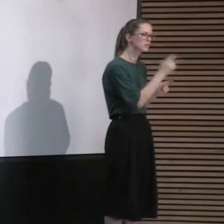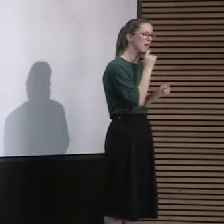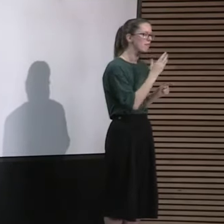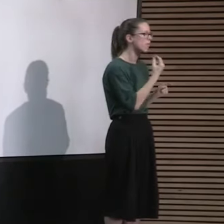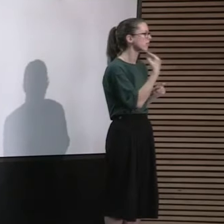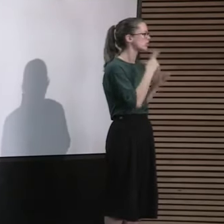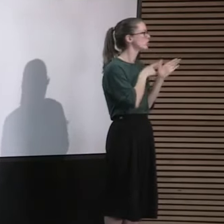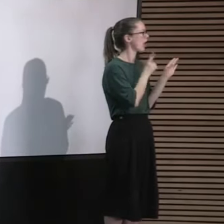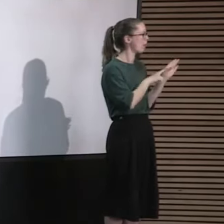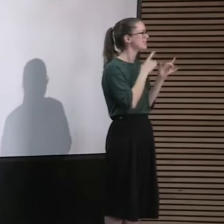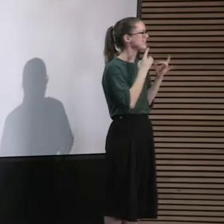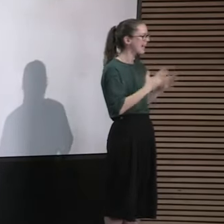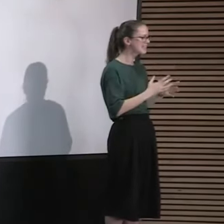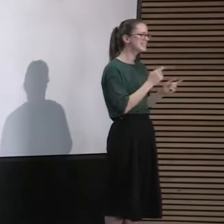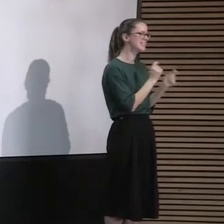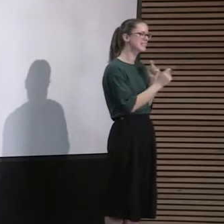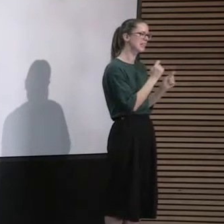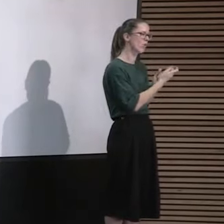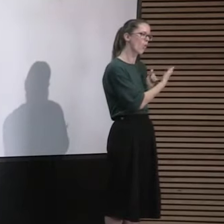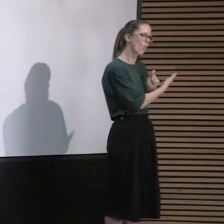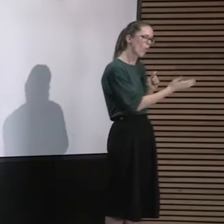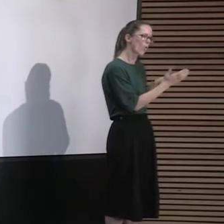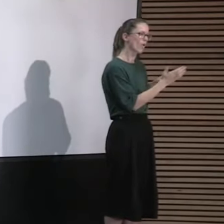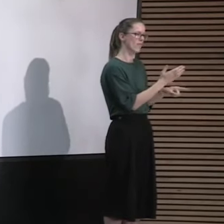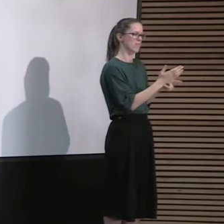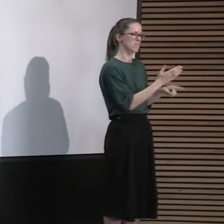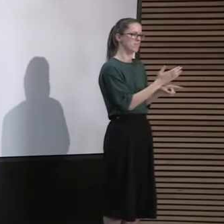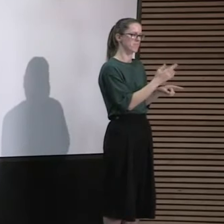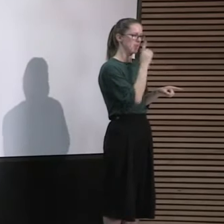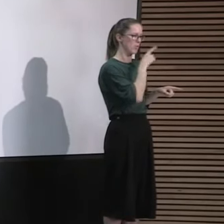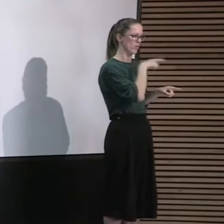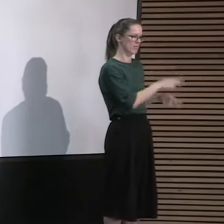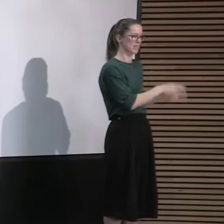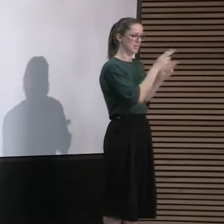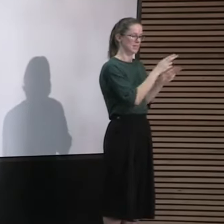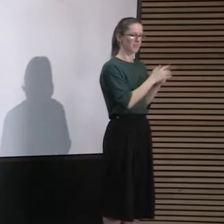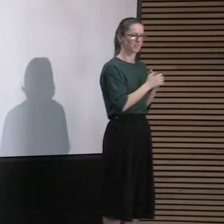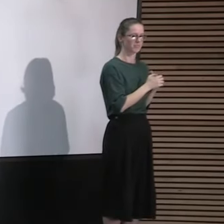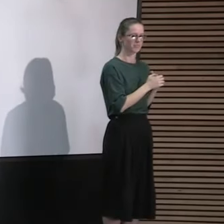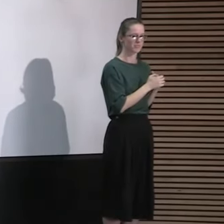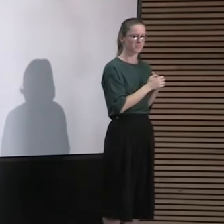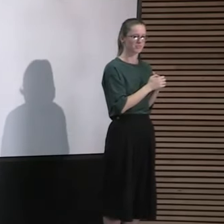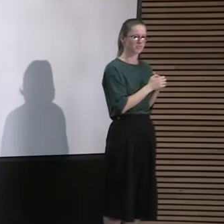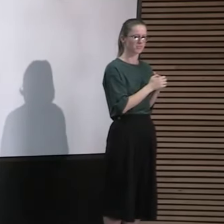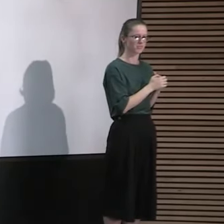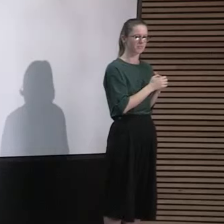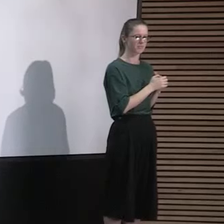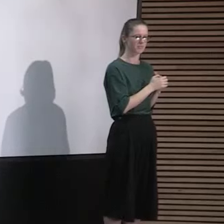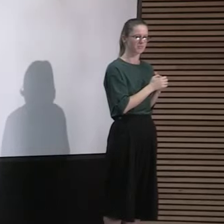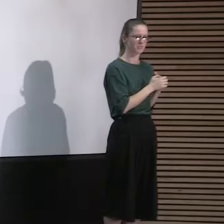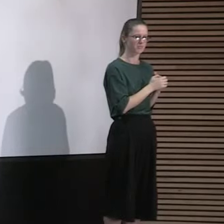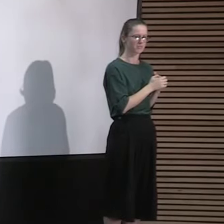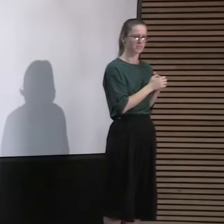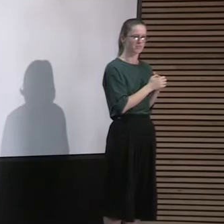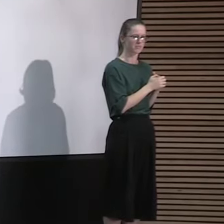July we did see surveillance testing, which was new, coming into our facilities. So there could be greater access to testing. Sir, you